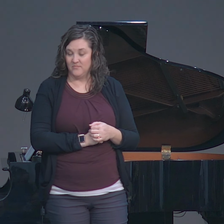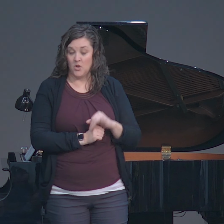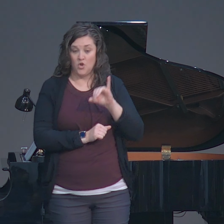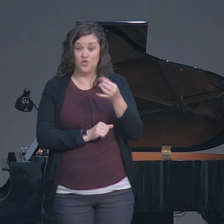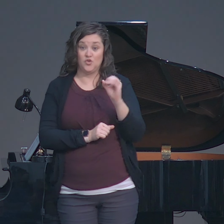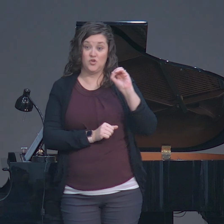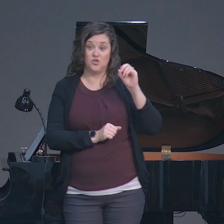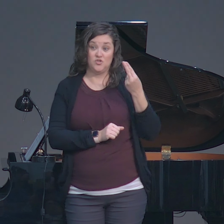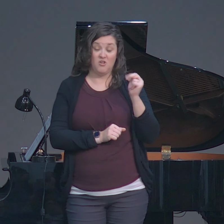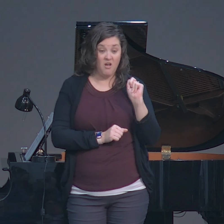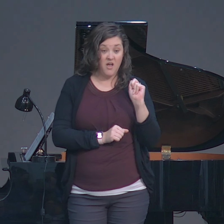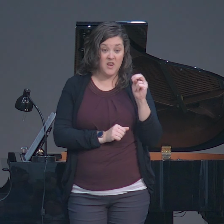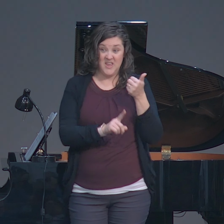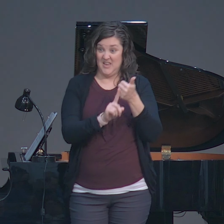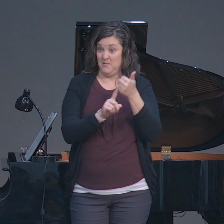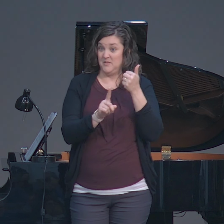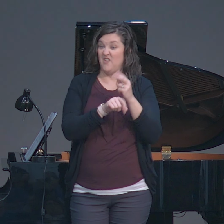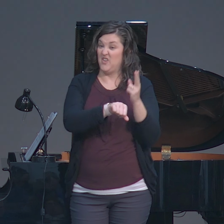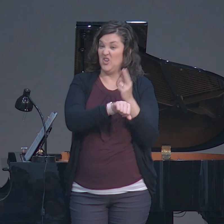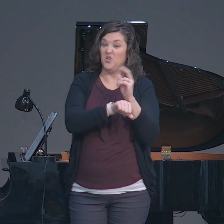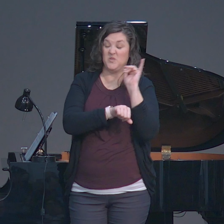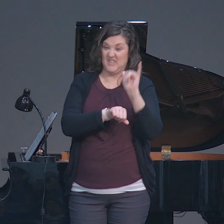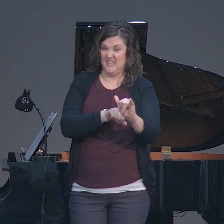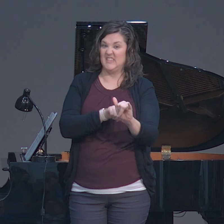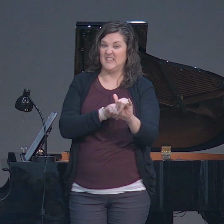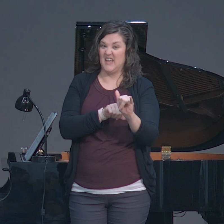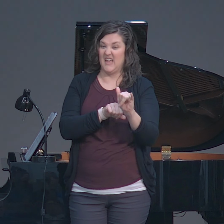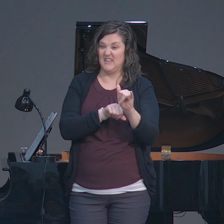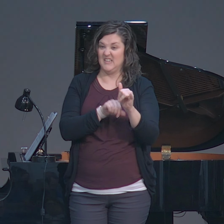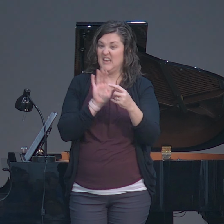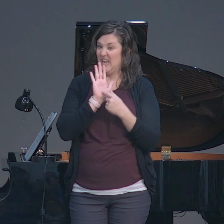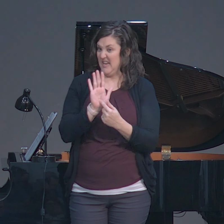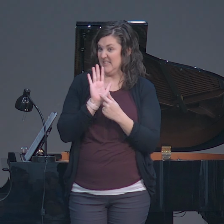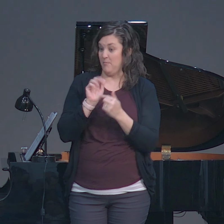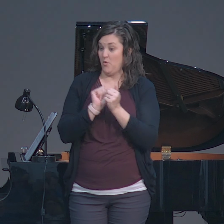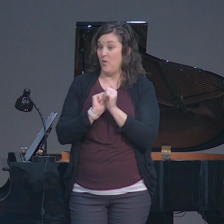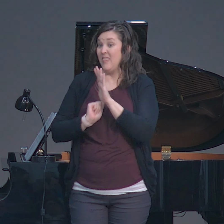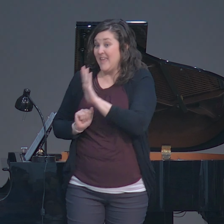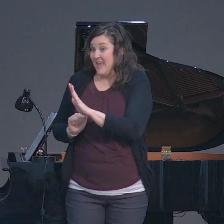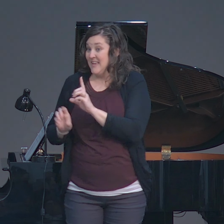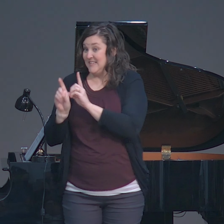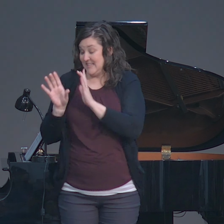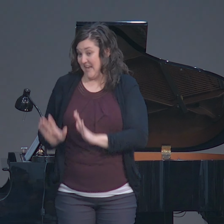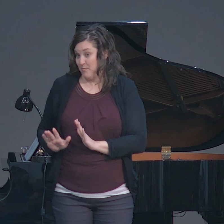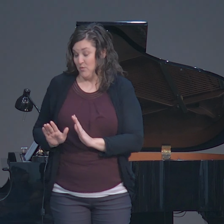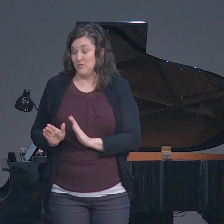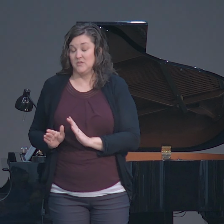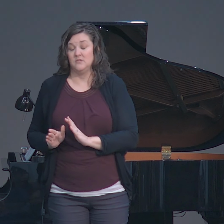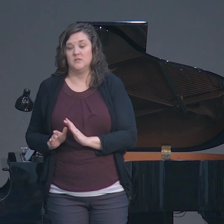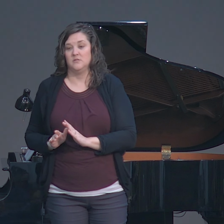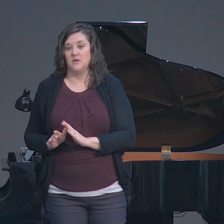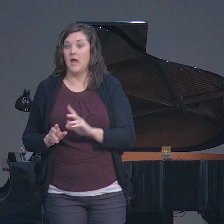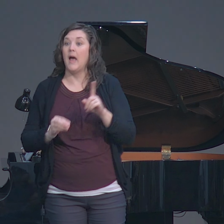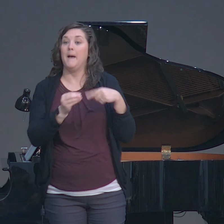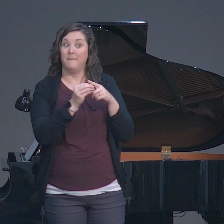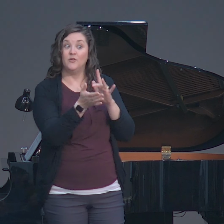John himself had used this very analogy with his disciples concerning Jesus.